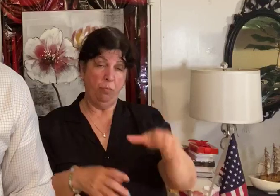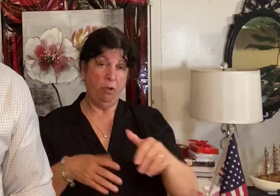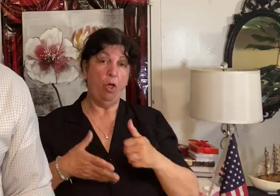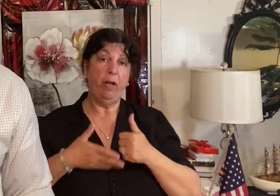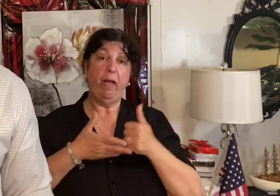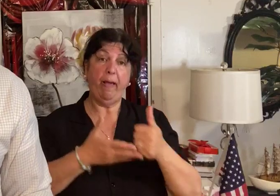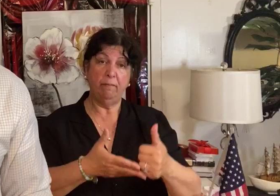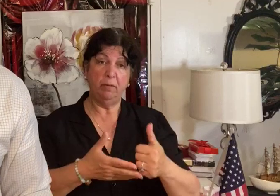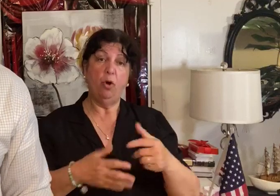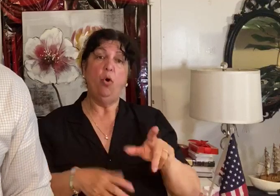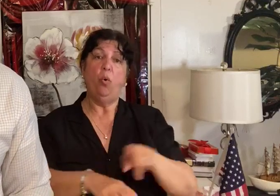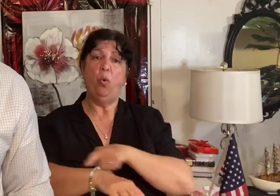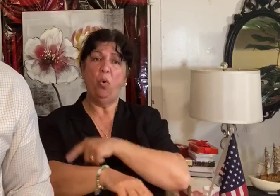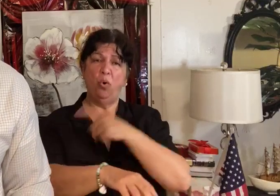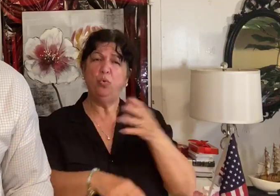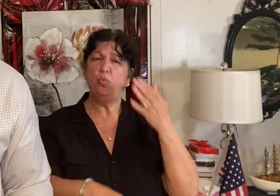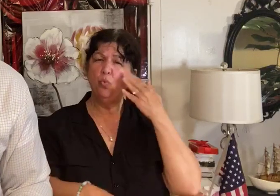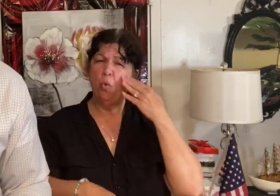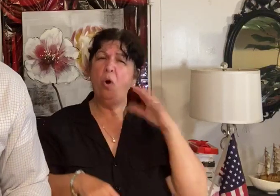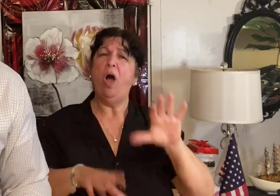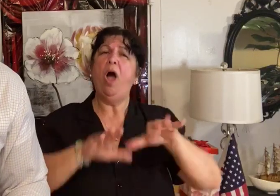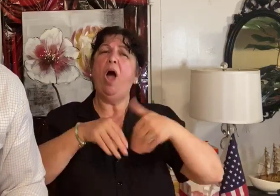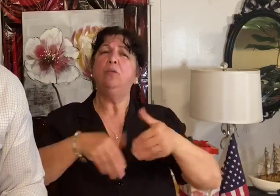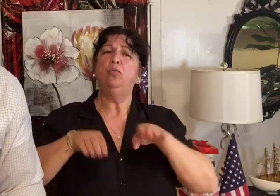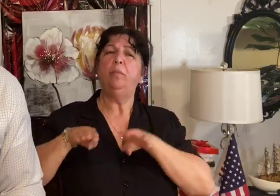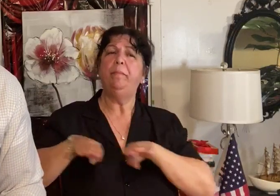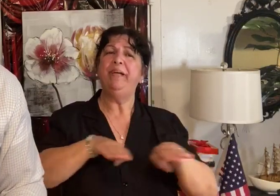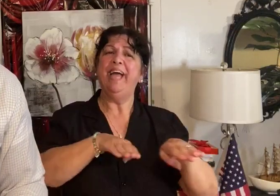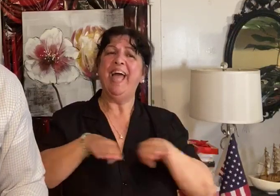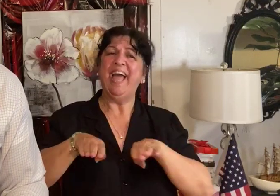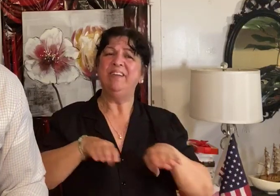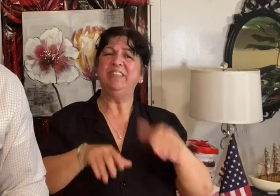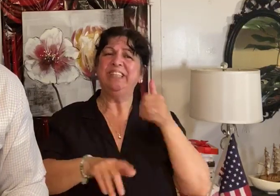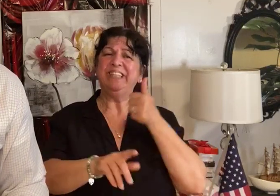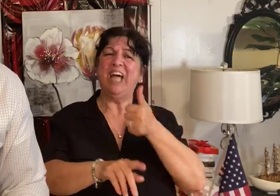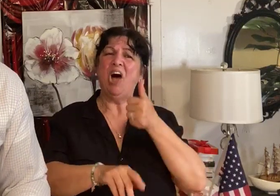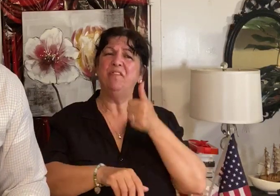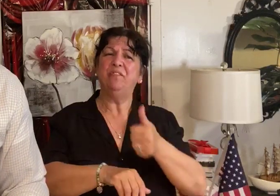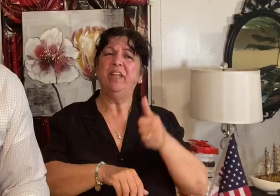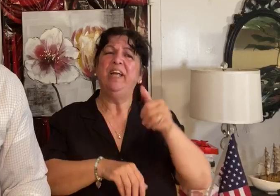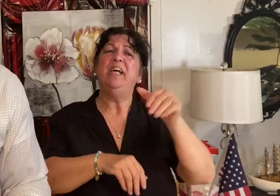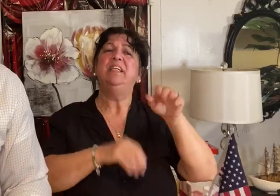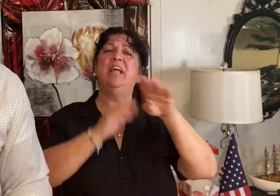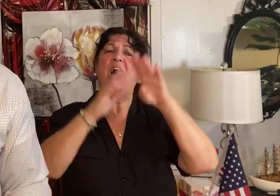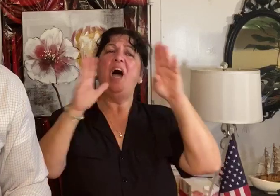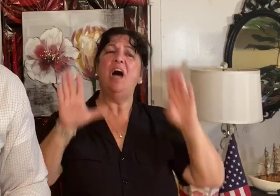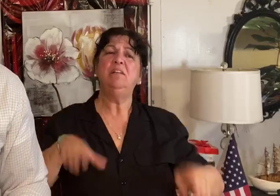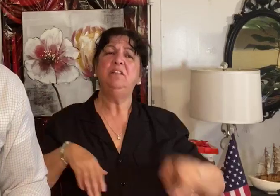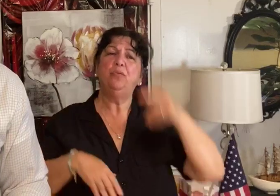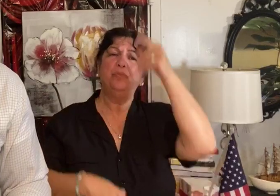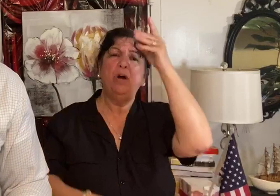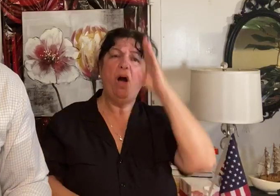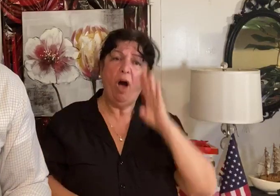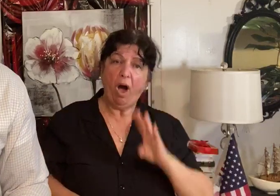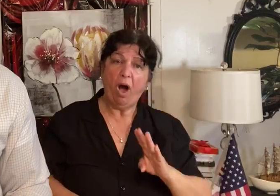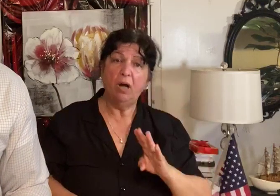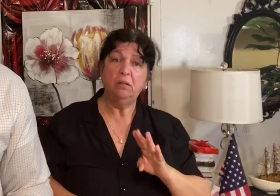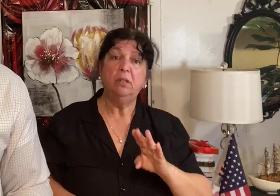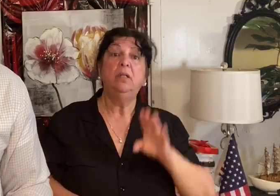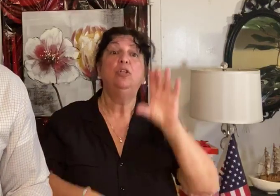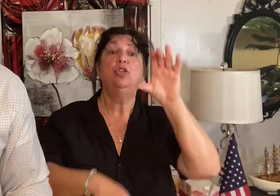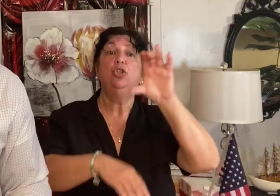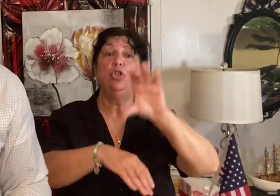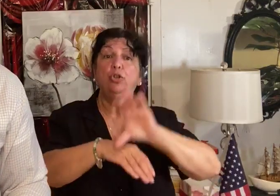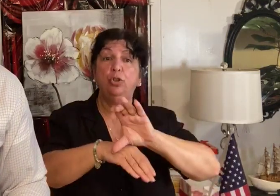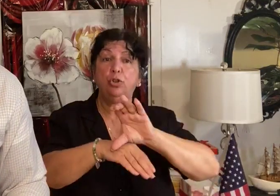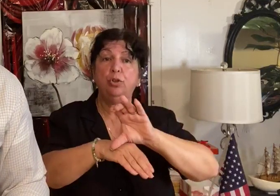how thou oughtest to behave thyself in the house of God, which is the